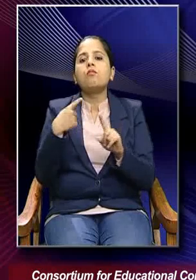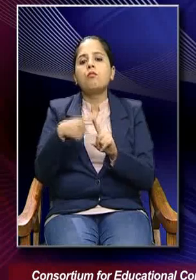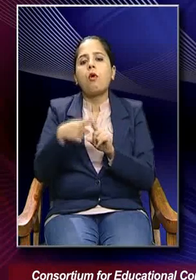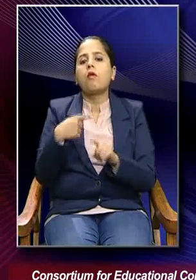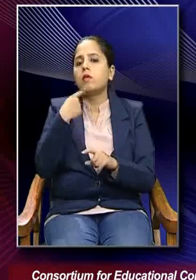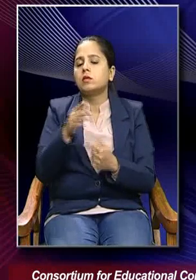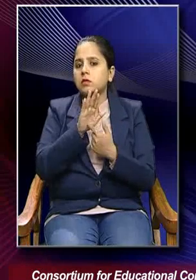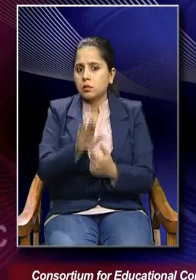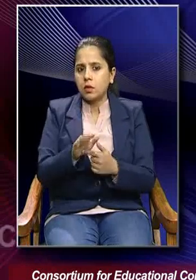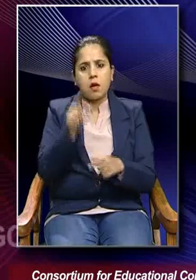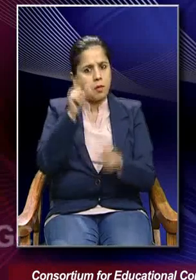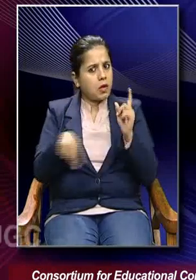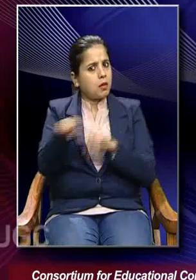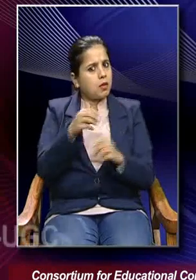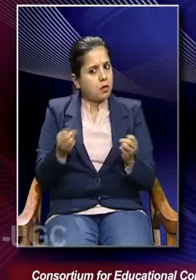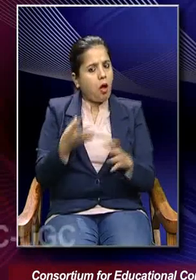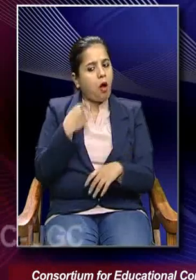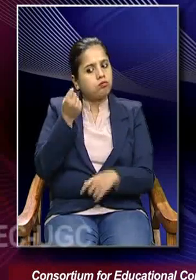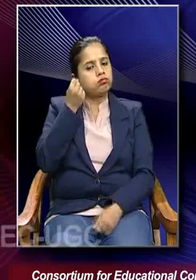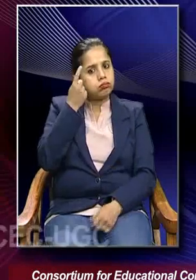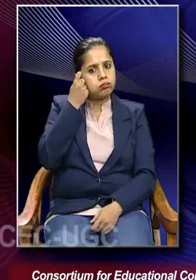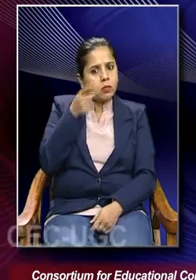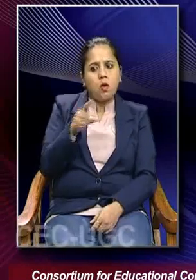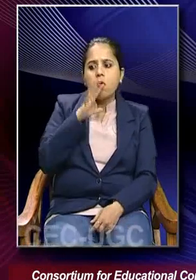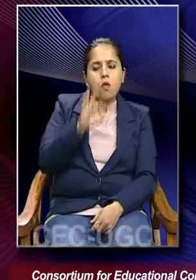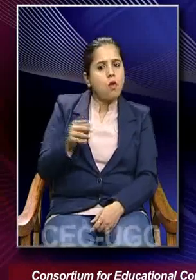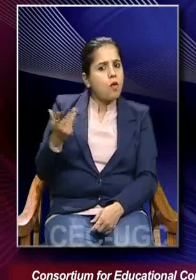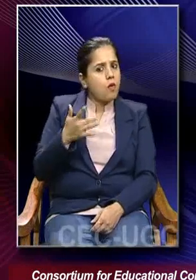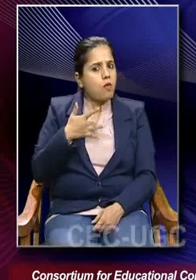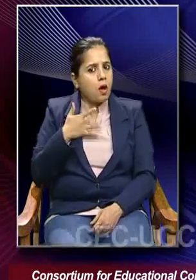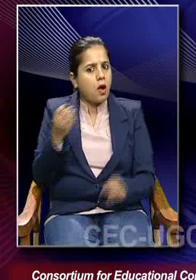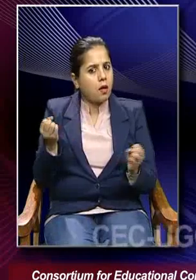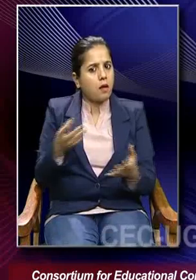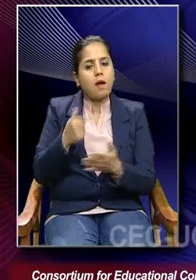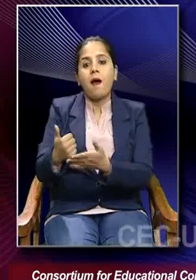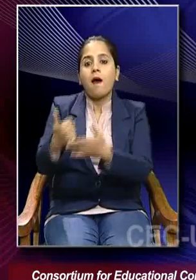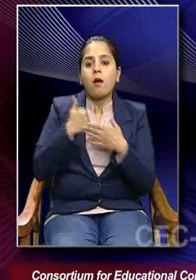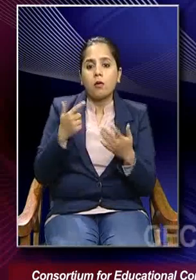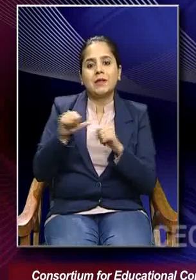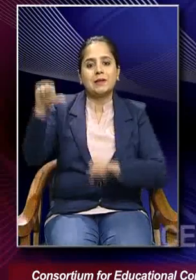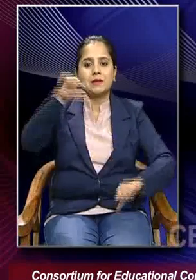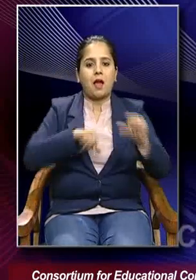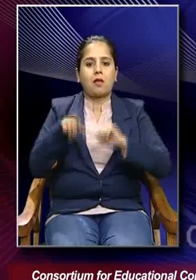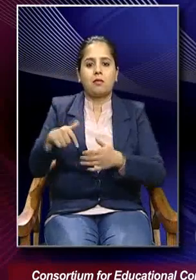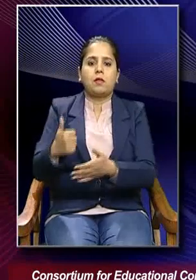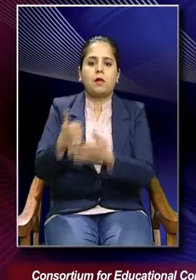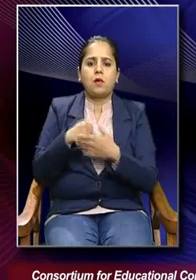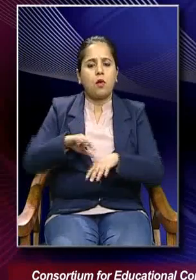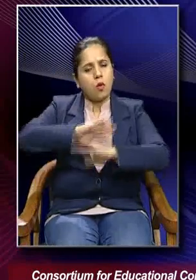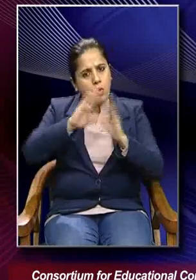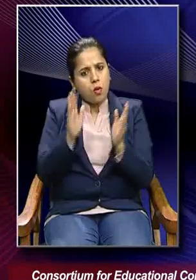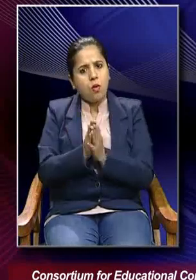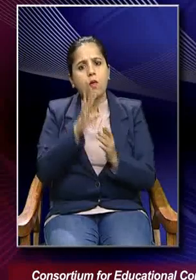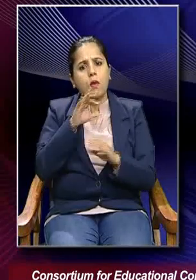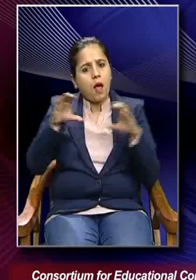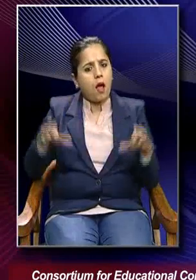So, people start understanding reality with help of science. Every action has